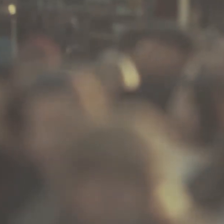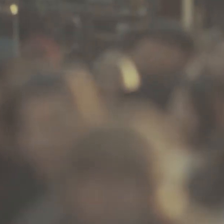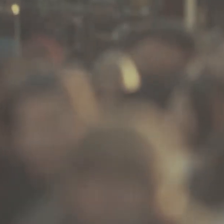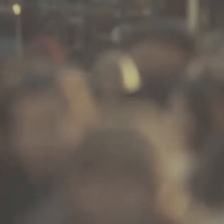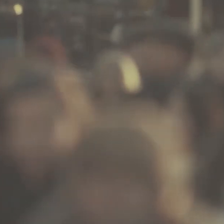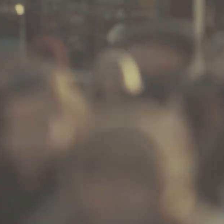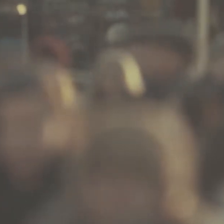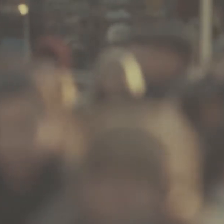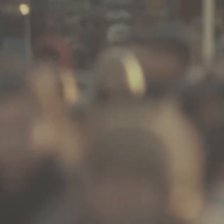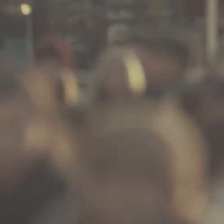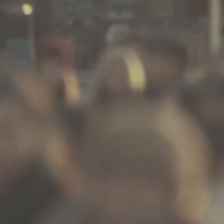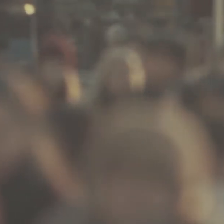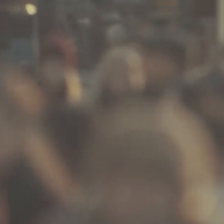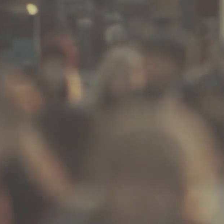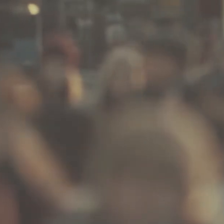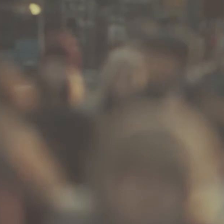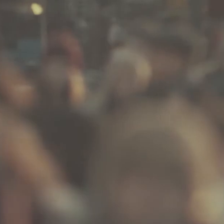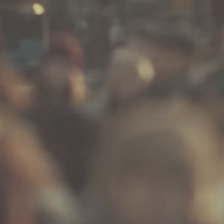This has been a long year.